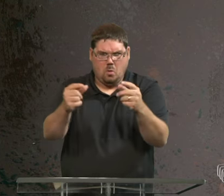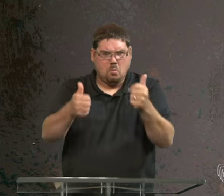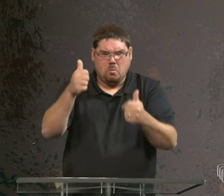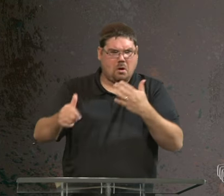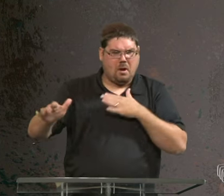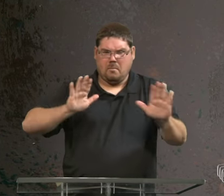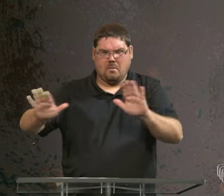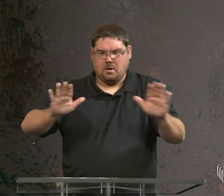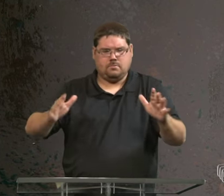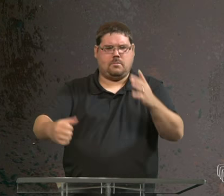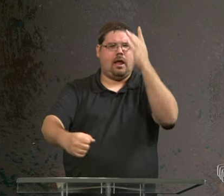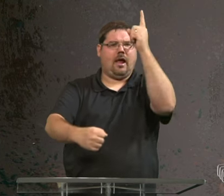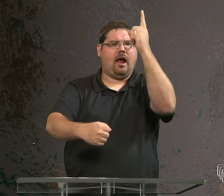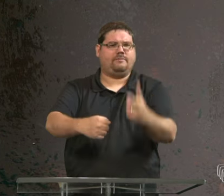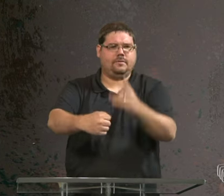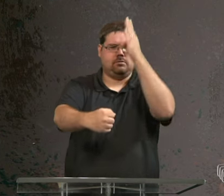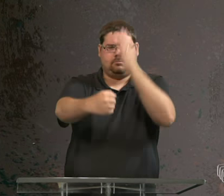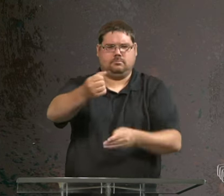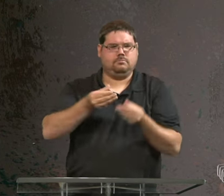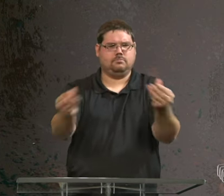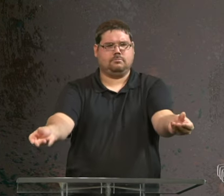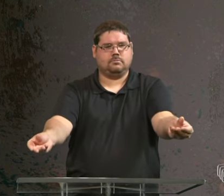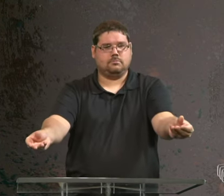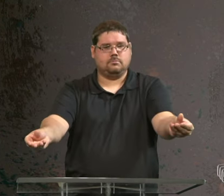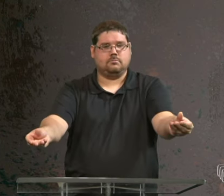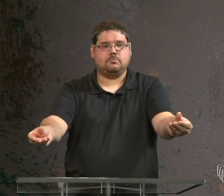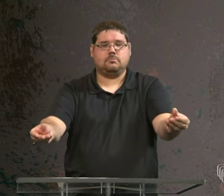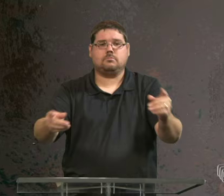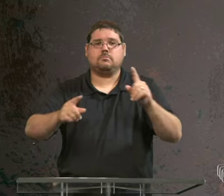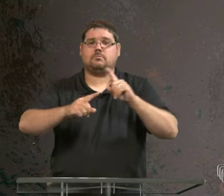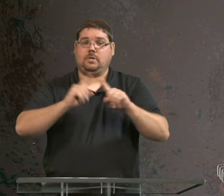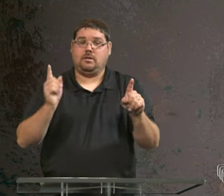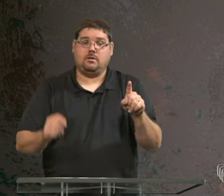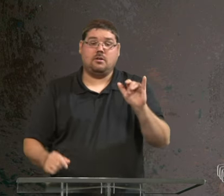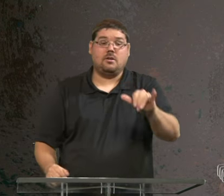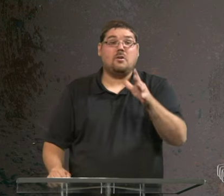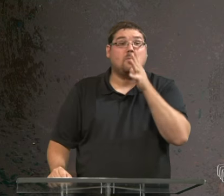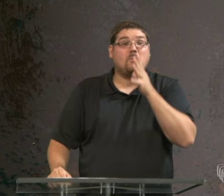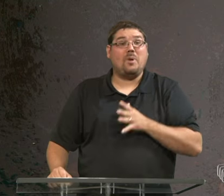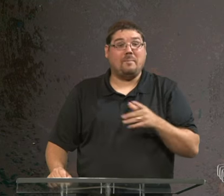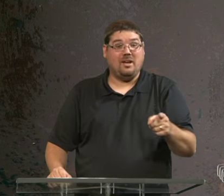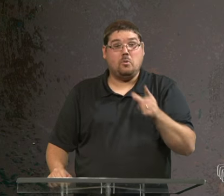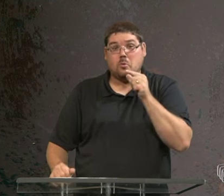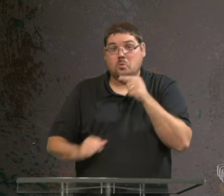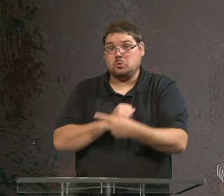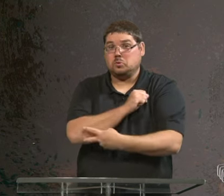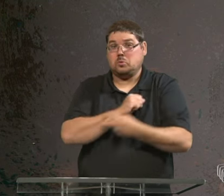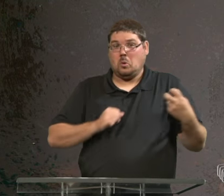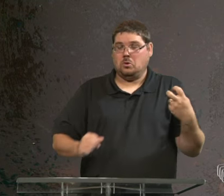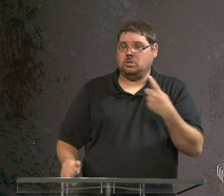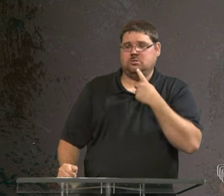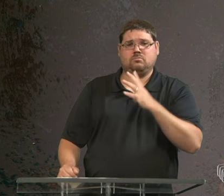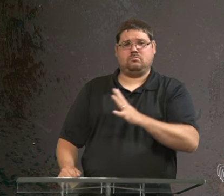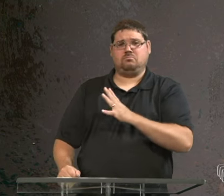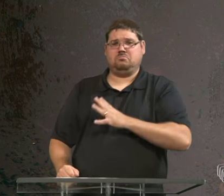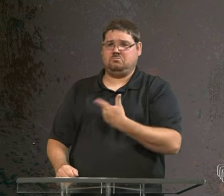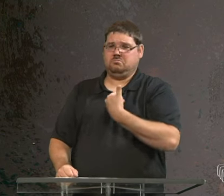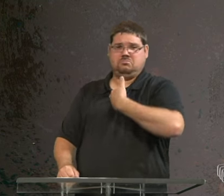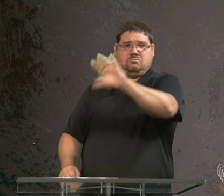Now that makes sense, doesn't it, to solve that predicament? Well, the woman who